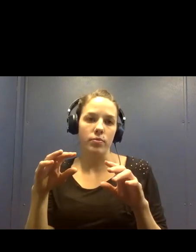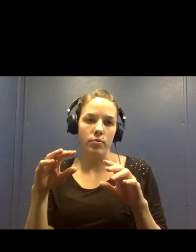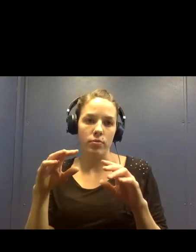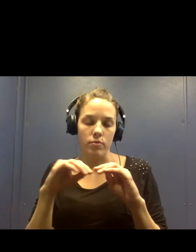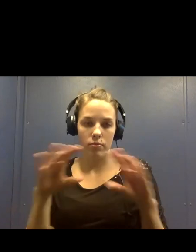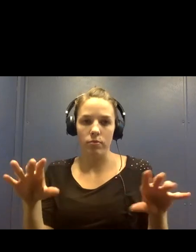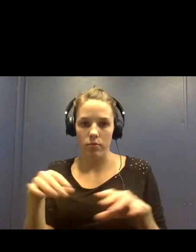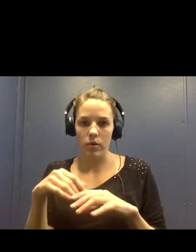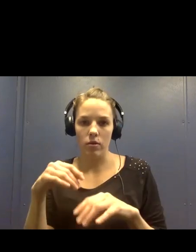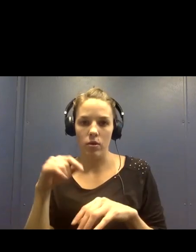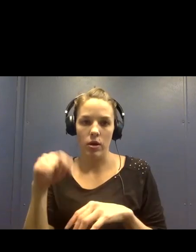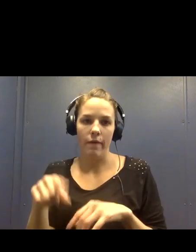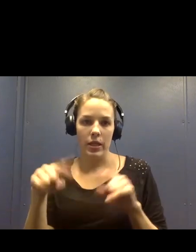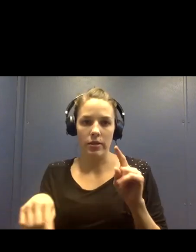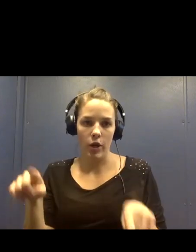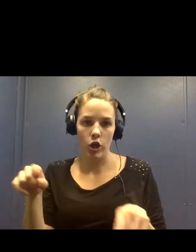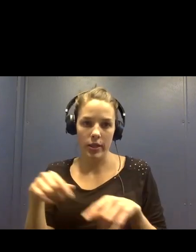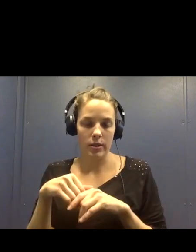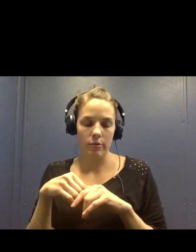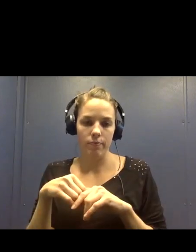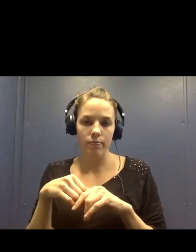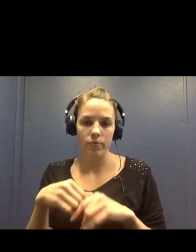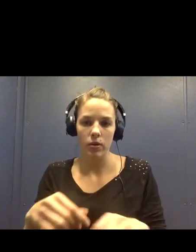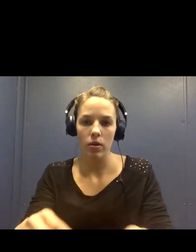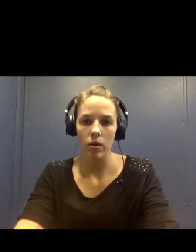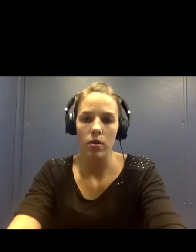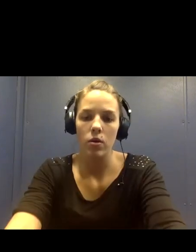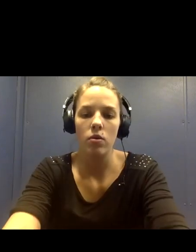dissemination of these variants.